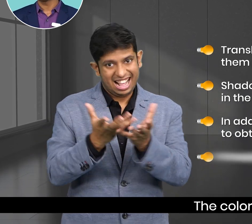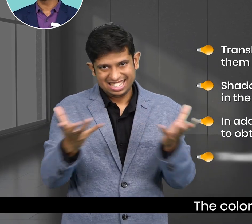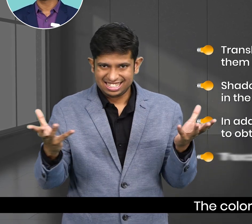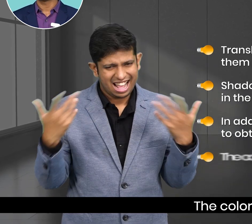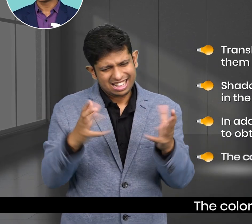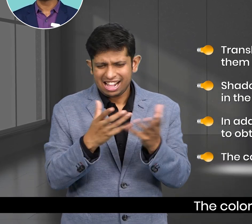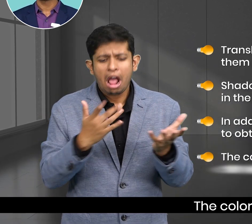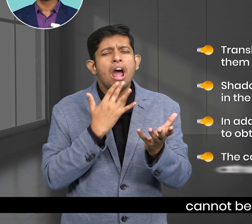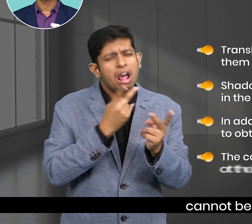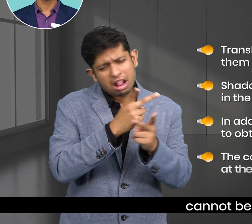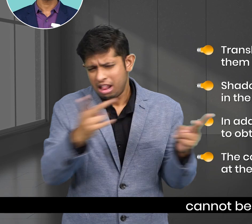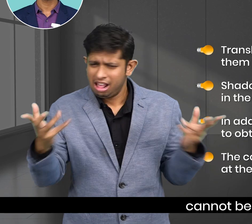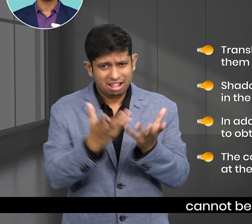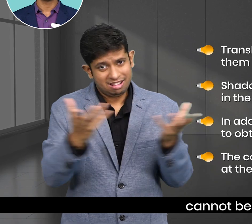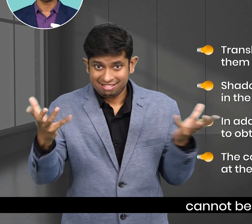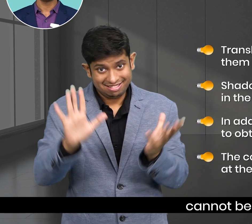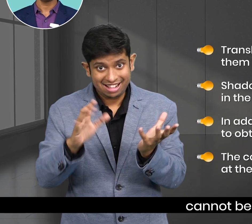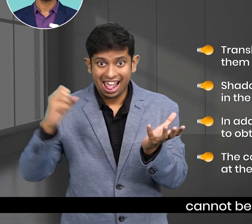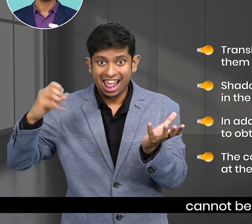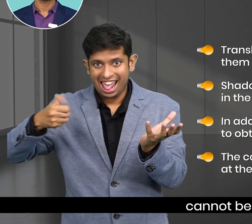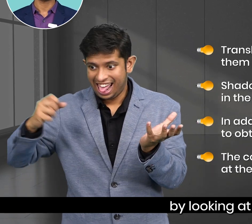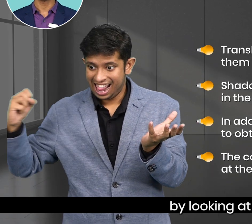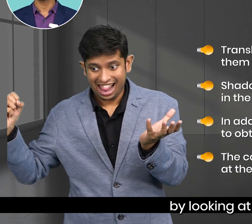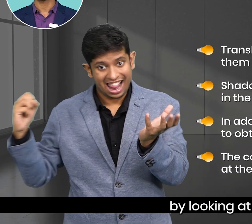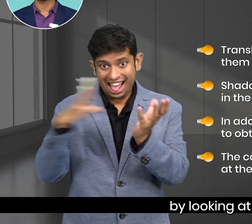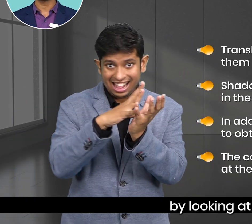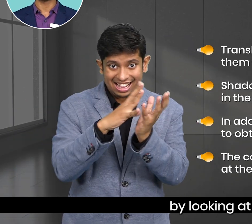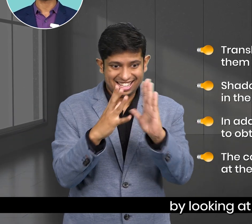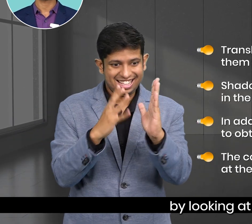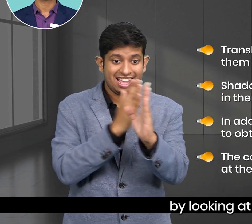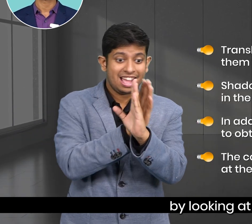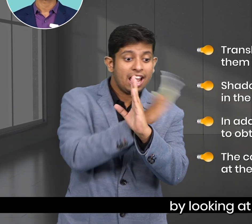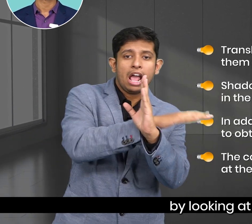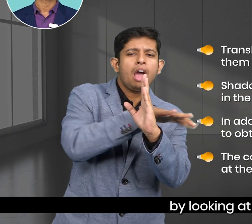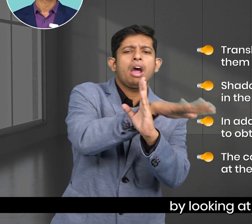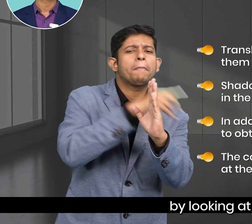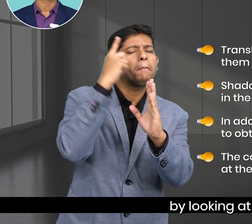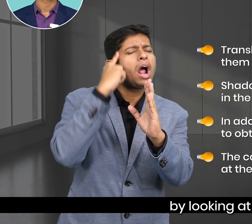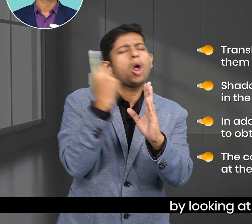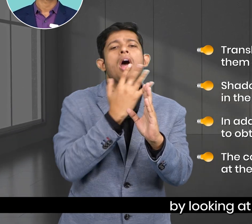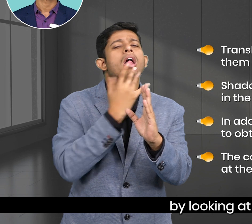The color of objects cannot be determined by looking at their shadows.